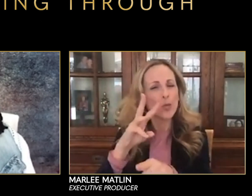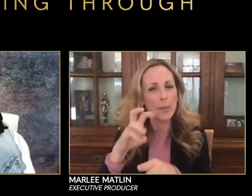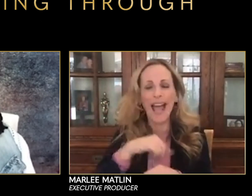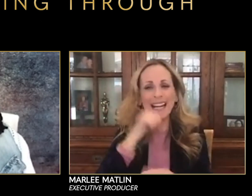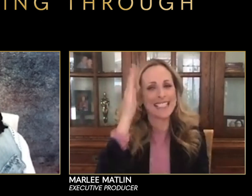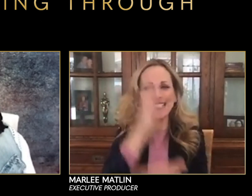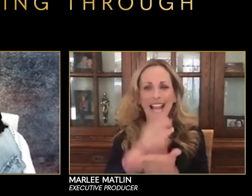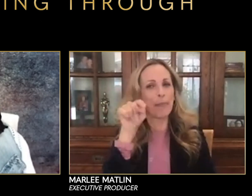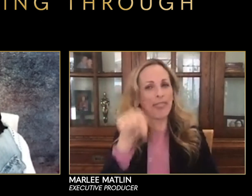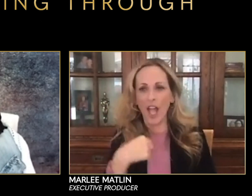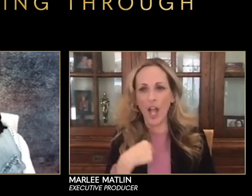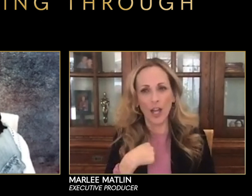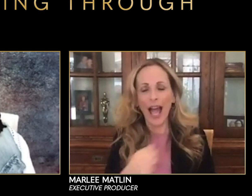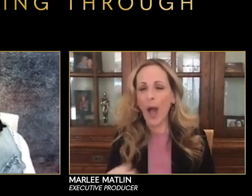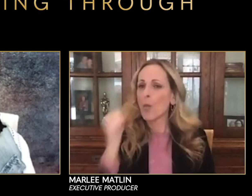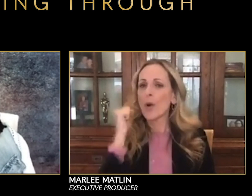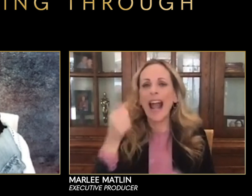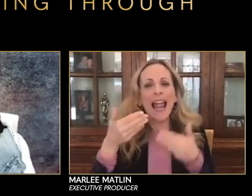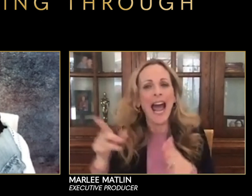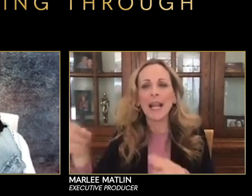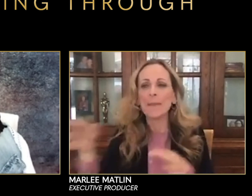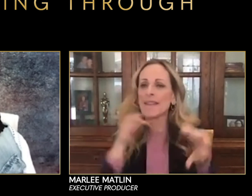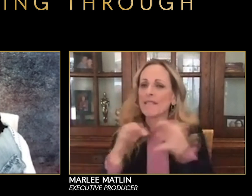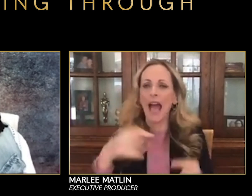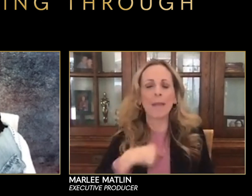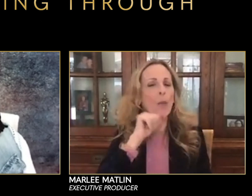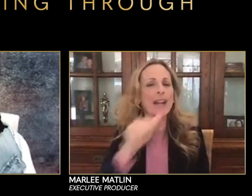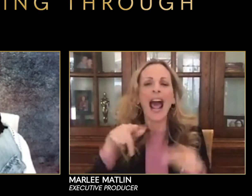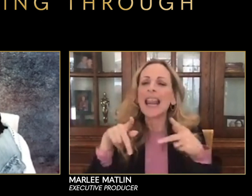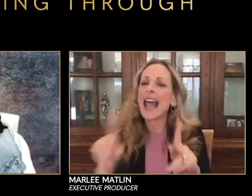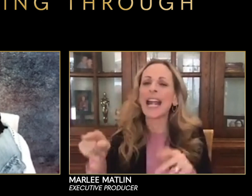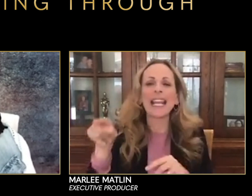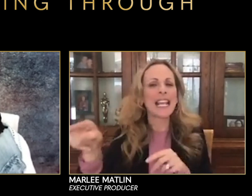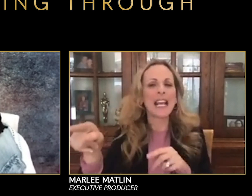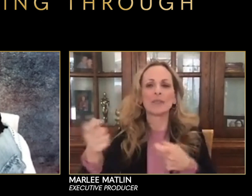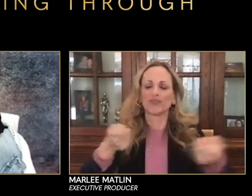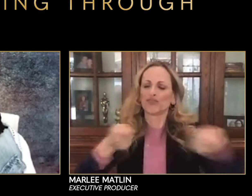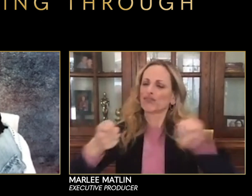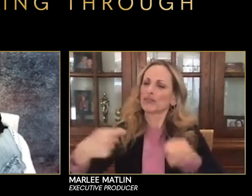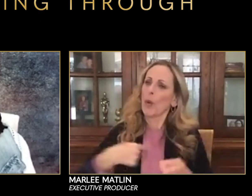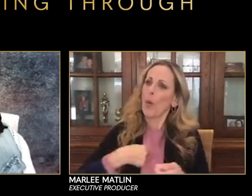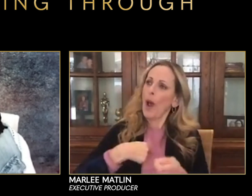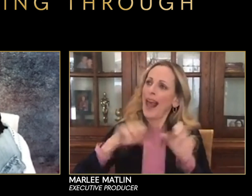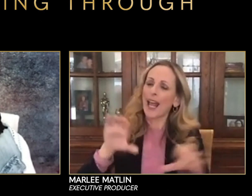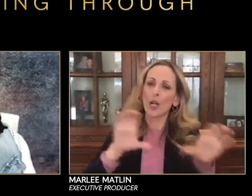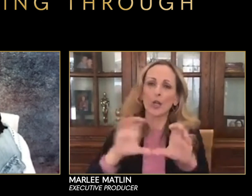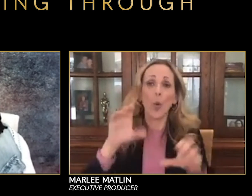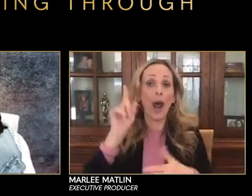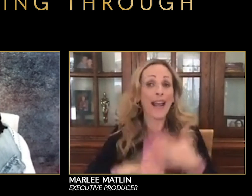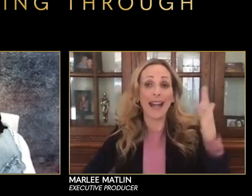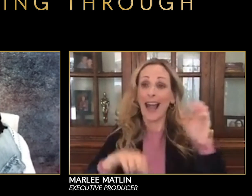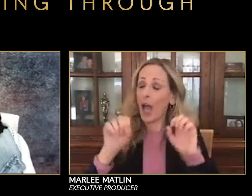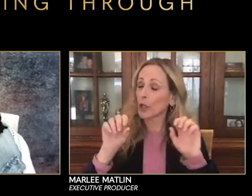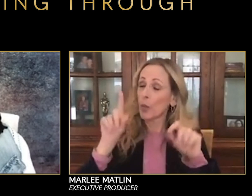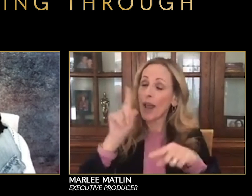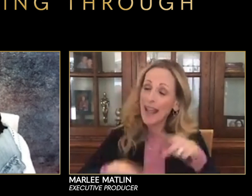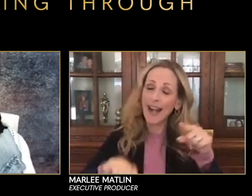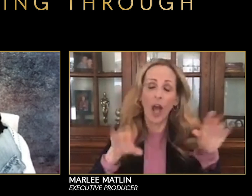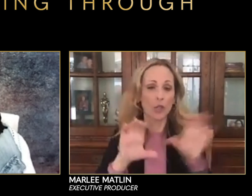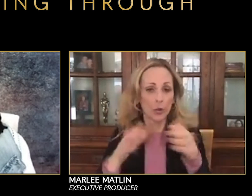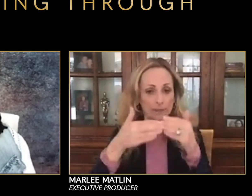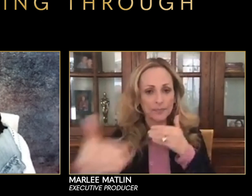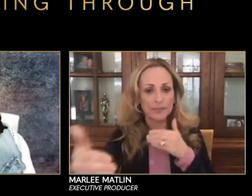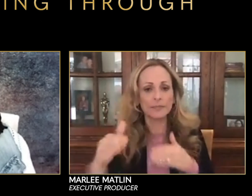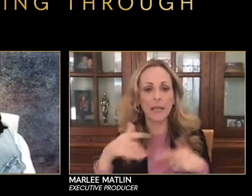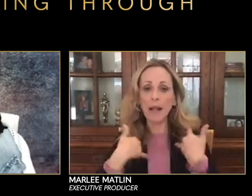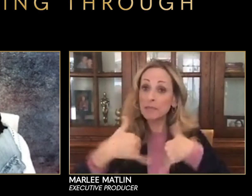well, you know me, Whoopi, I didn't stop there. And I wouldn't let them define me. I wouldn't let them say, okay, you're authentic,